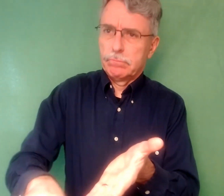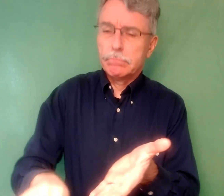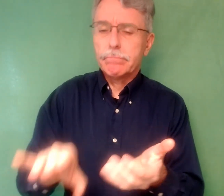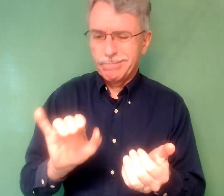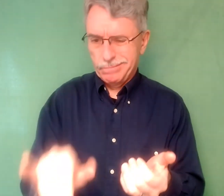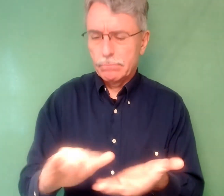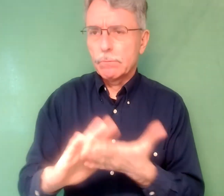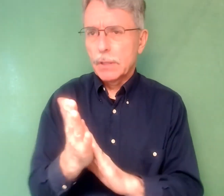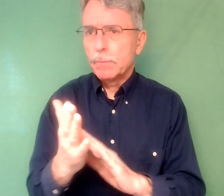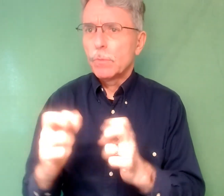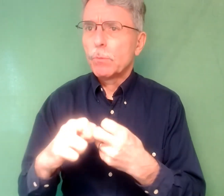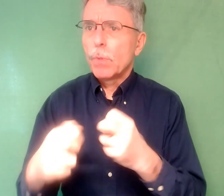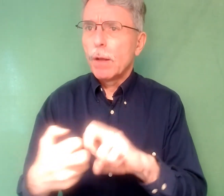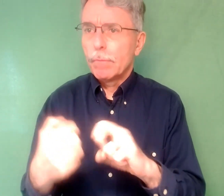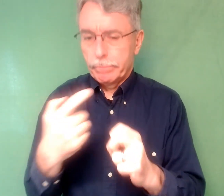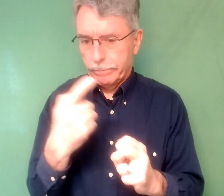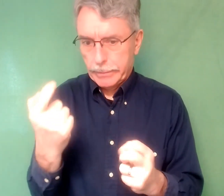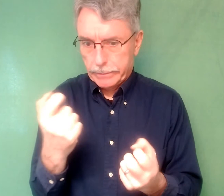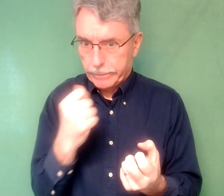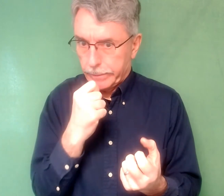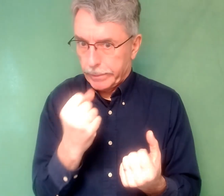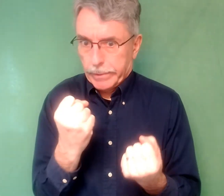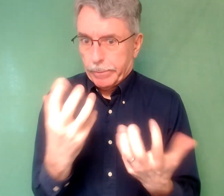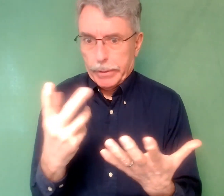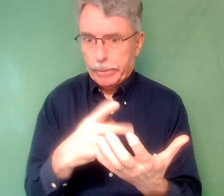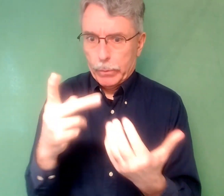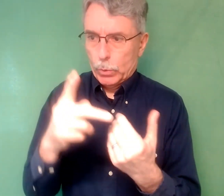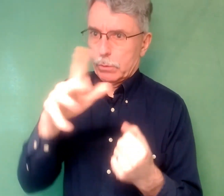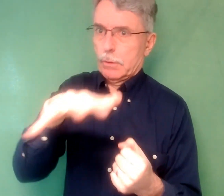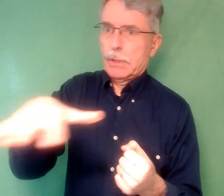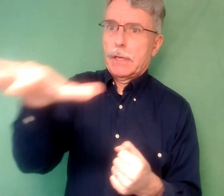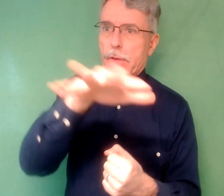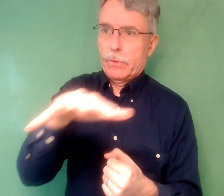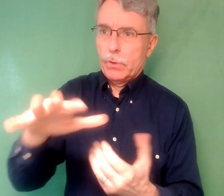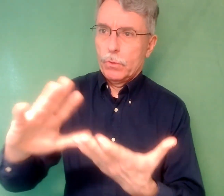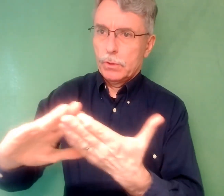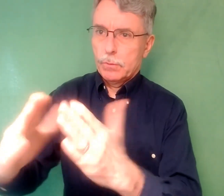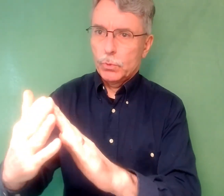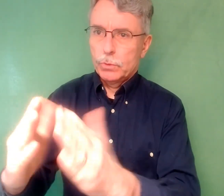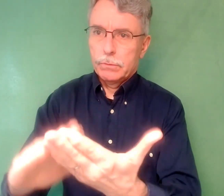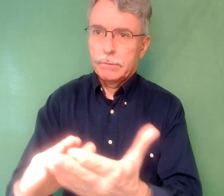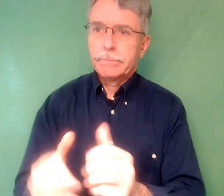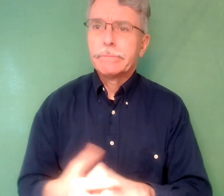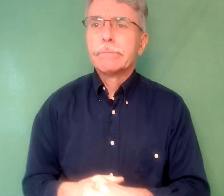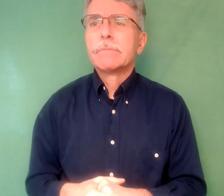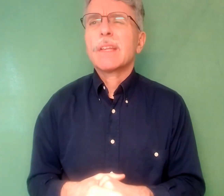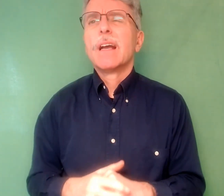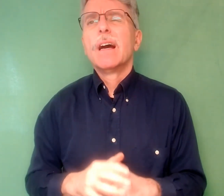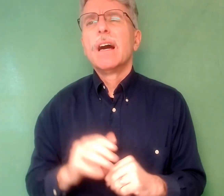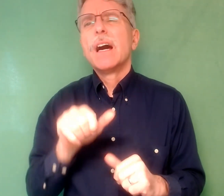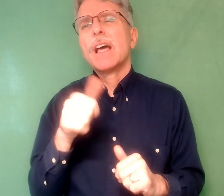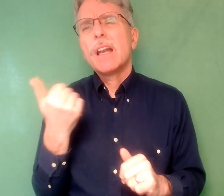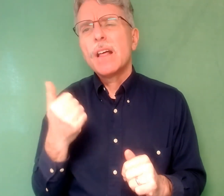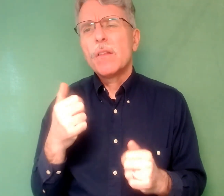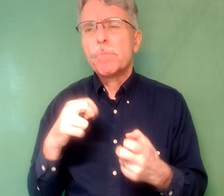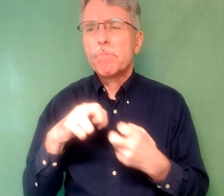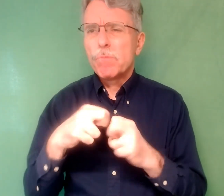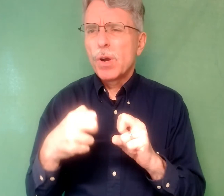are incarcerated. Guthmann and Kolvitz note that there is insufficient training provided for law enforcement officers and